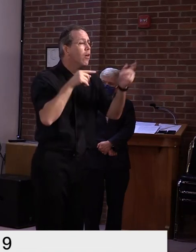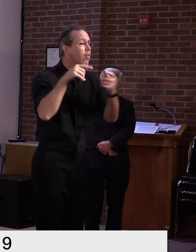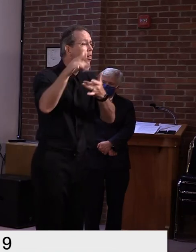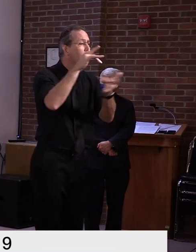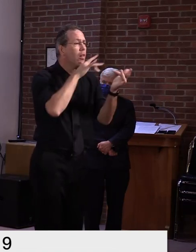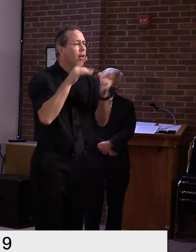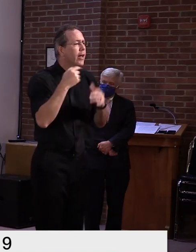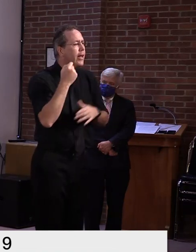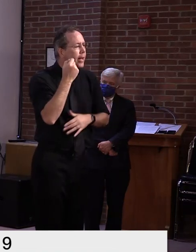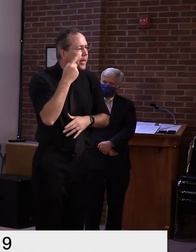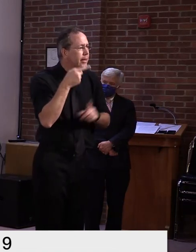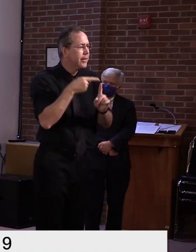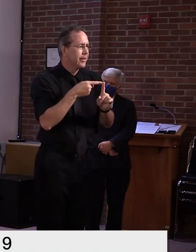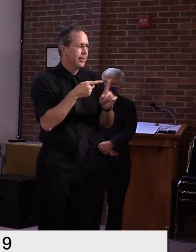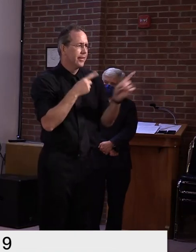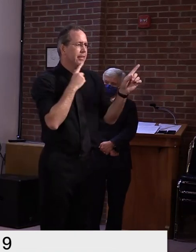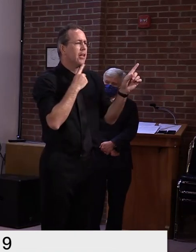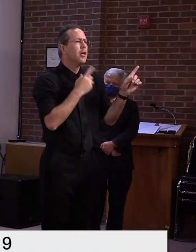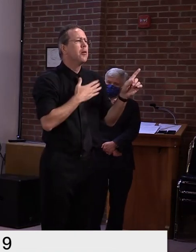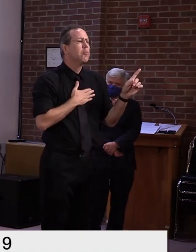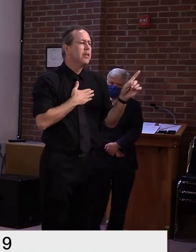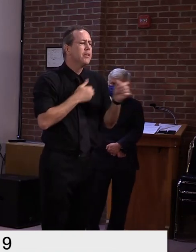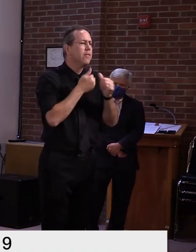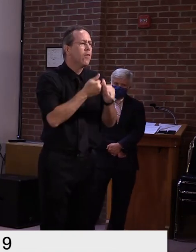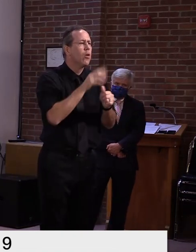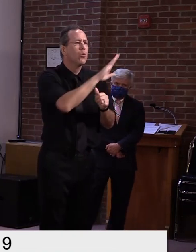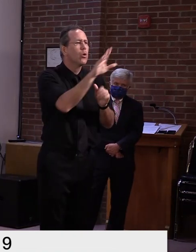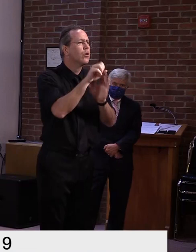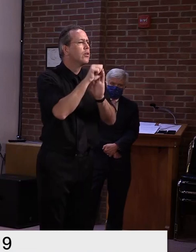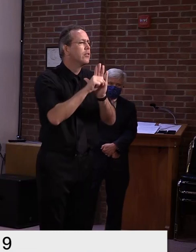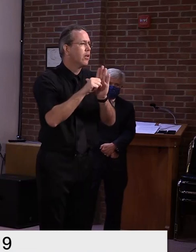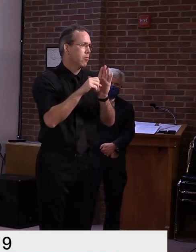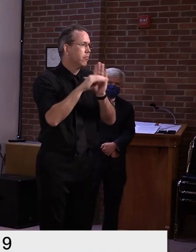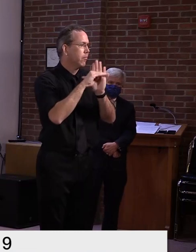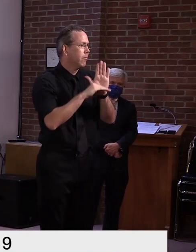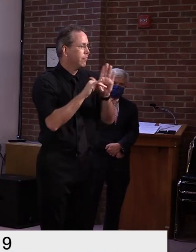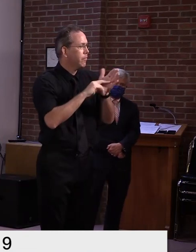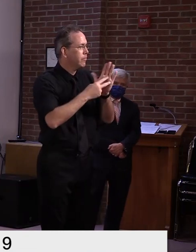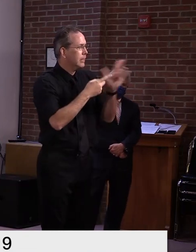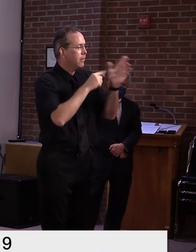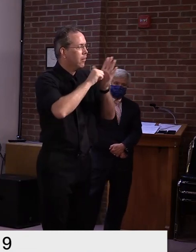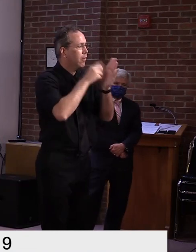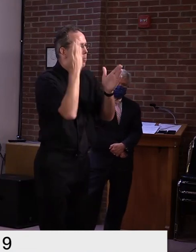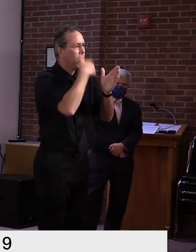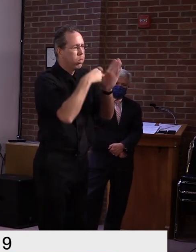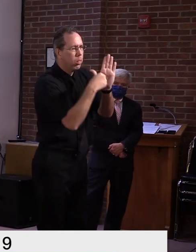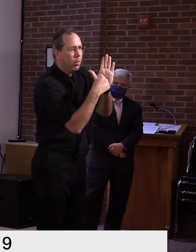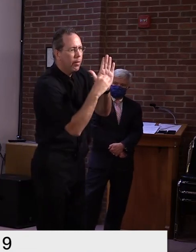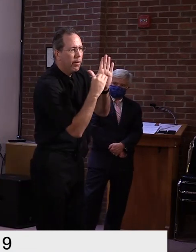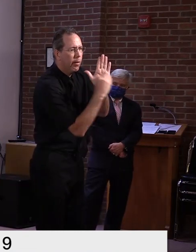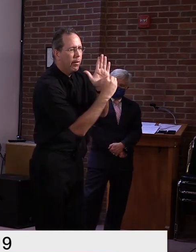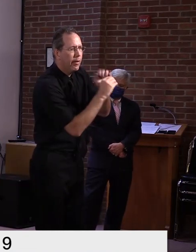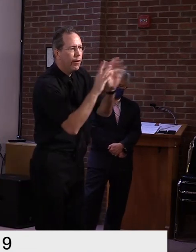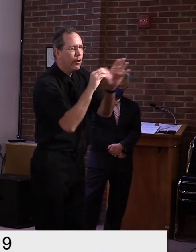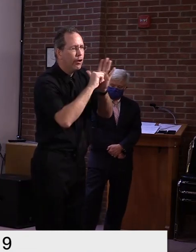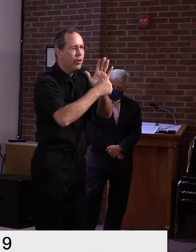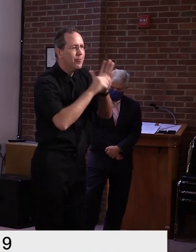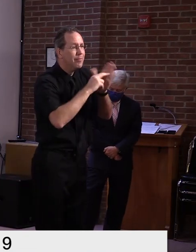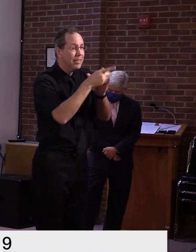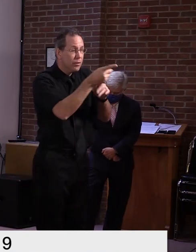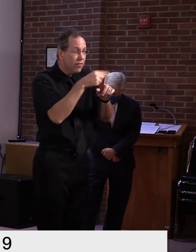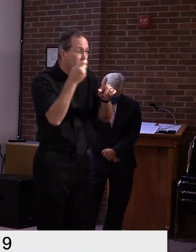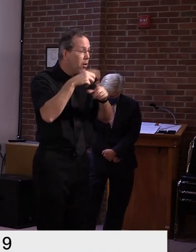the state guidelines, which that's what we're trying to make sure that people are adhering to our modeling coming from state